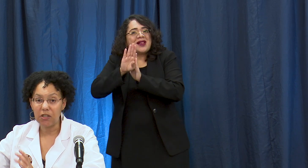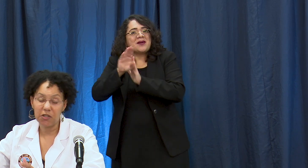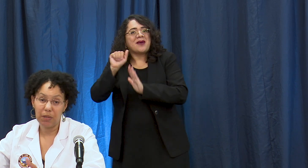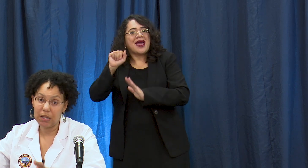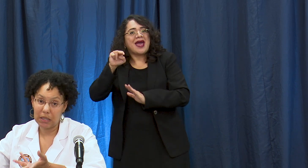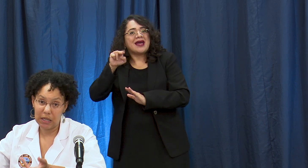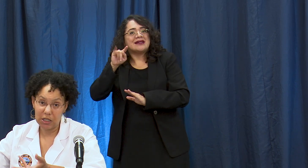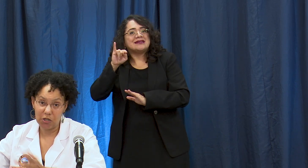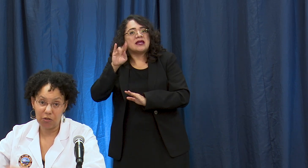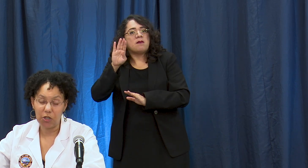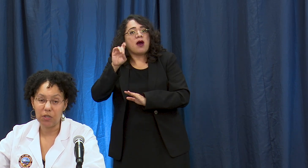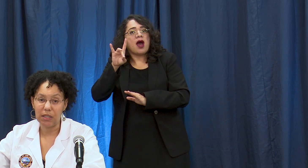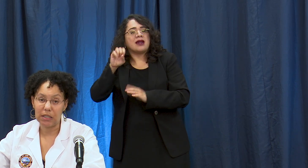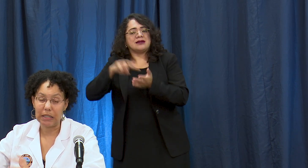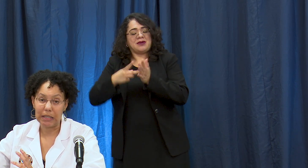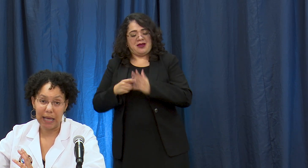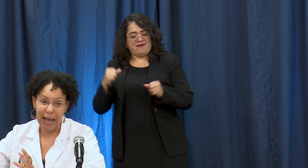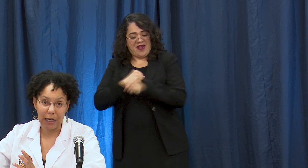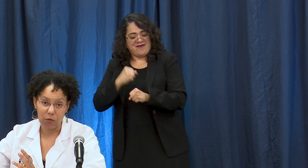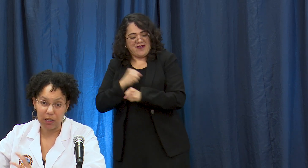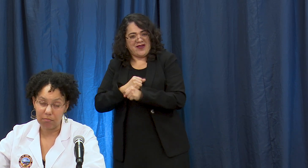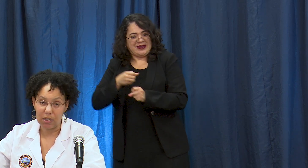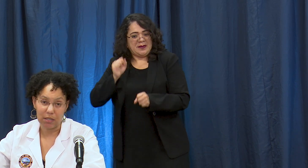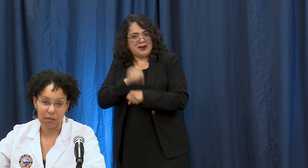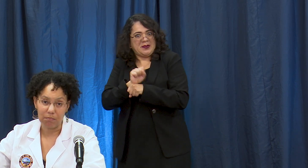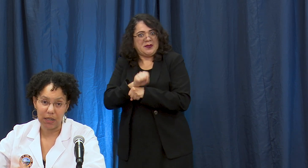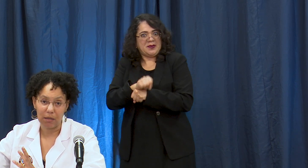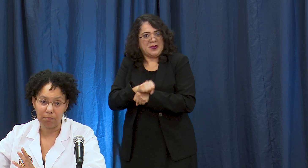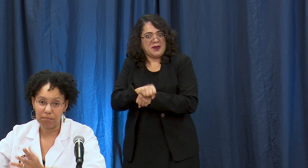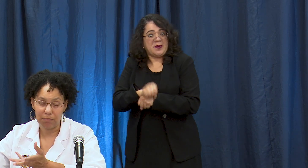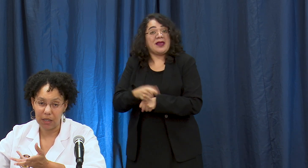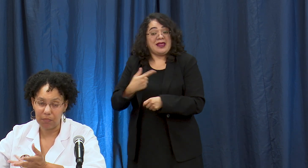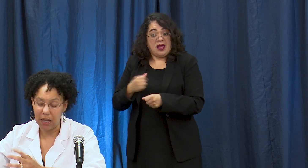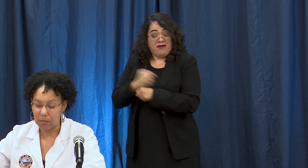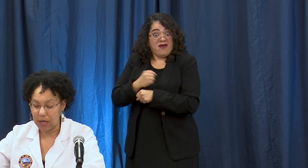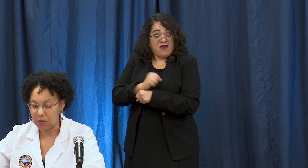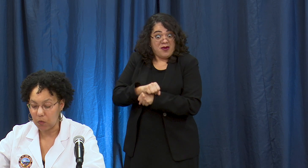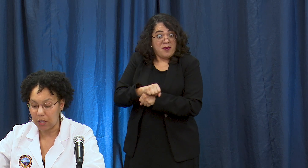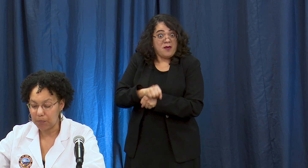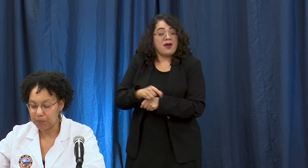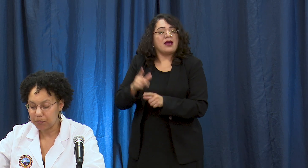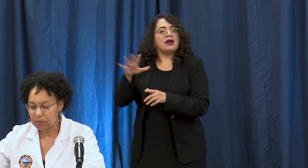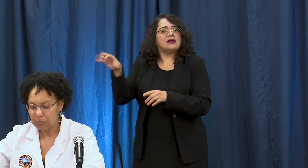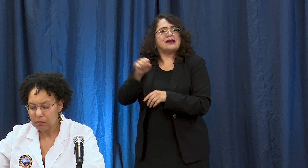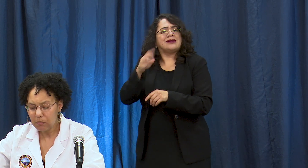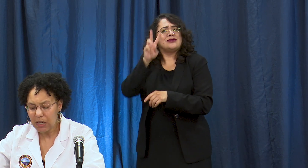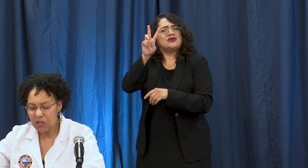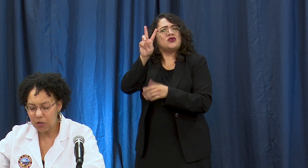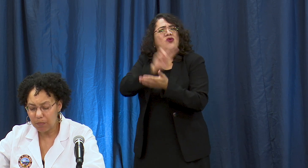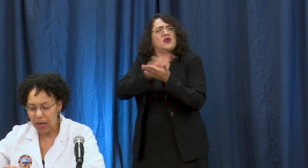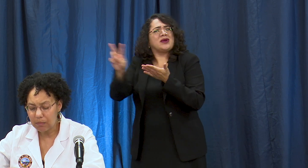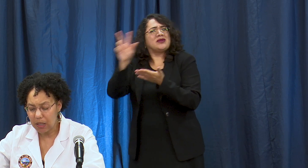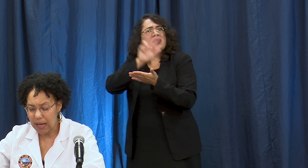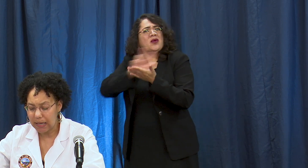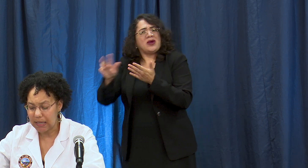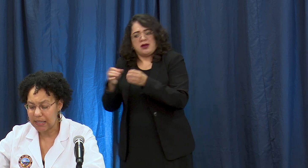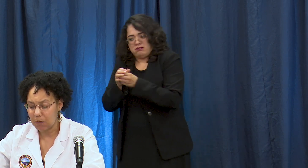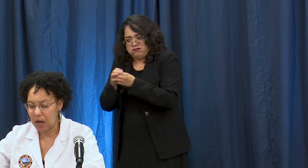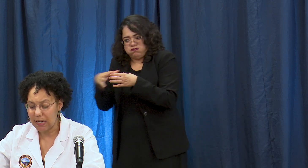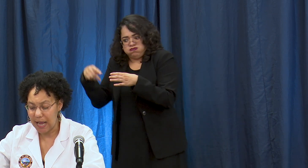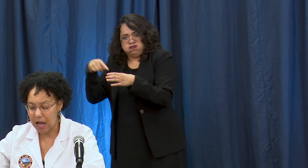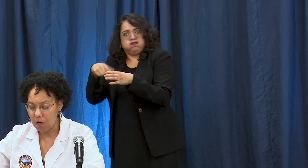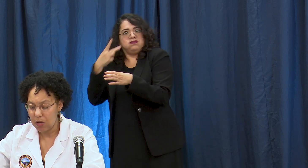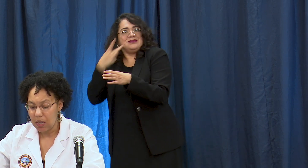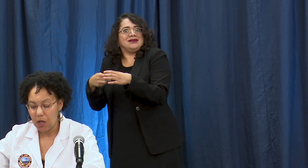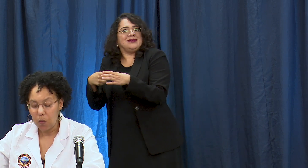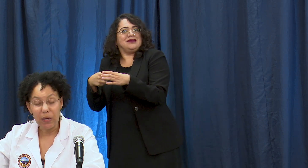Or it could just be that the test you're using just isn't that accurate and just doesn't pick up the antibodies well. So the bottom line is that